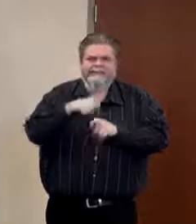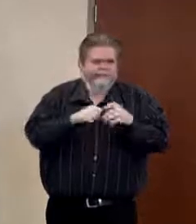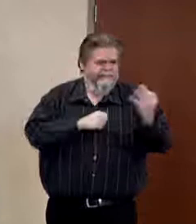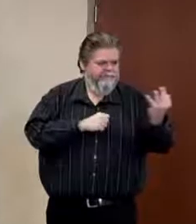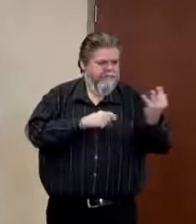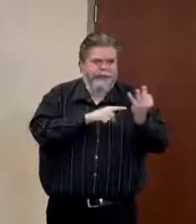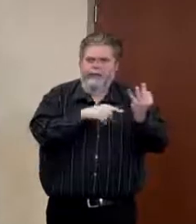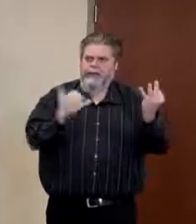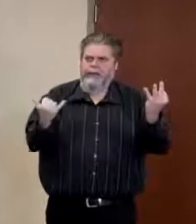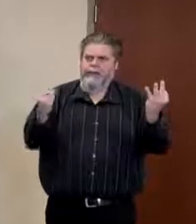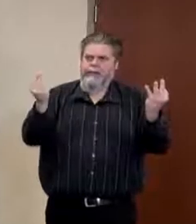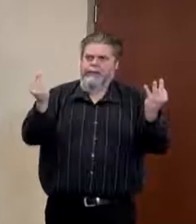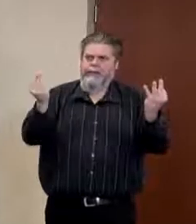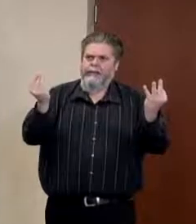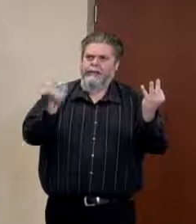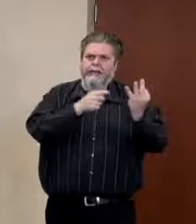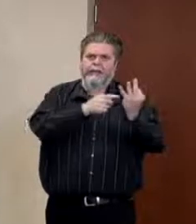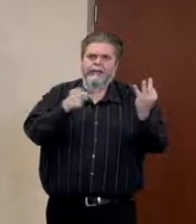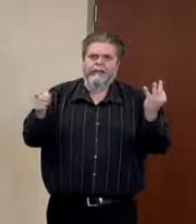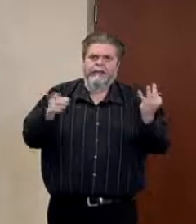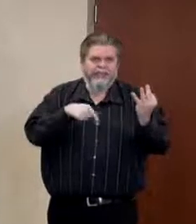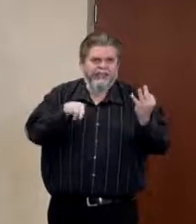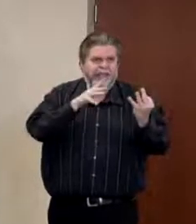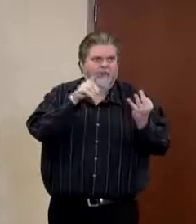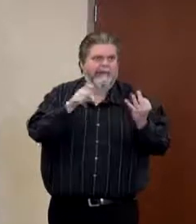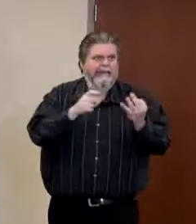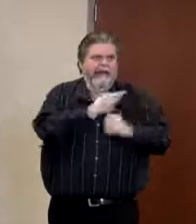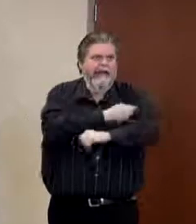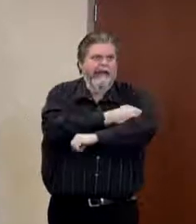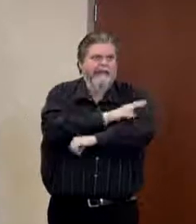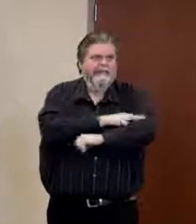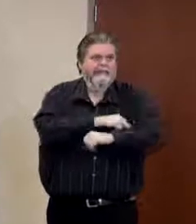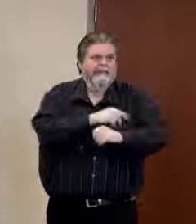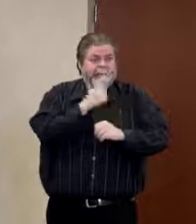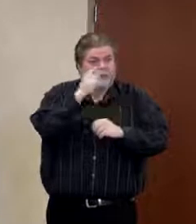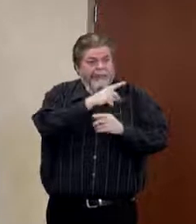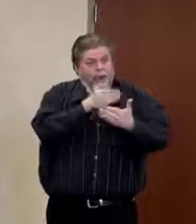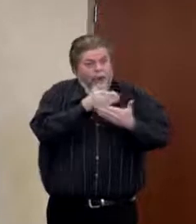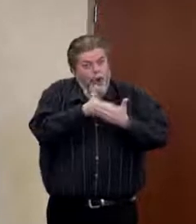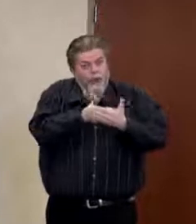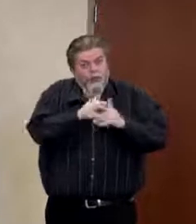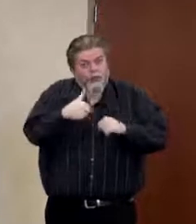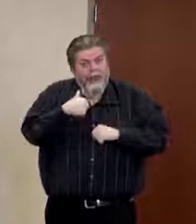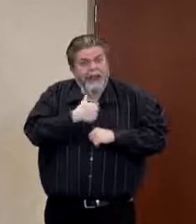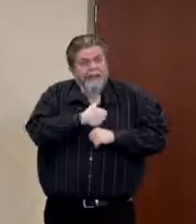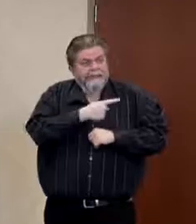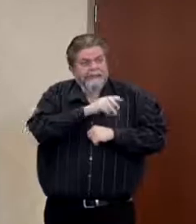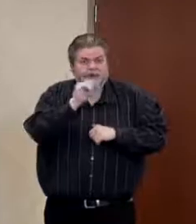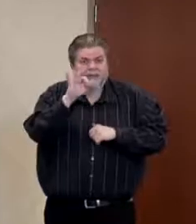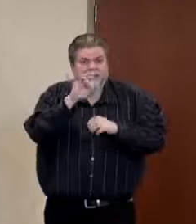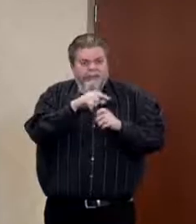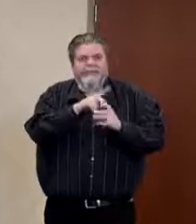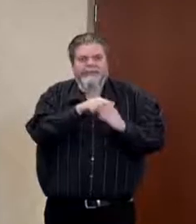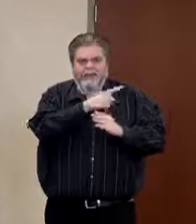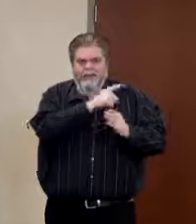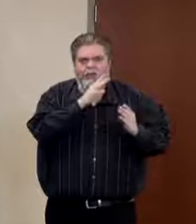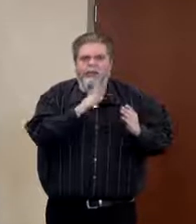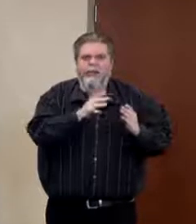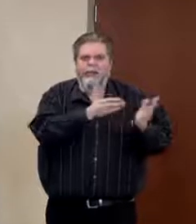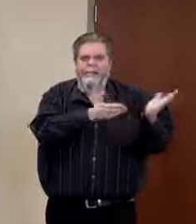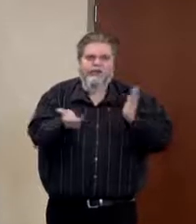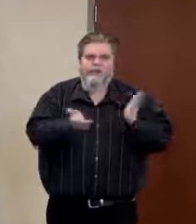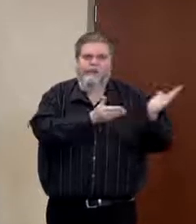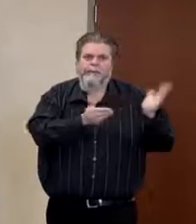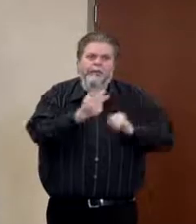today. A lot of those patients, if they're going to need hospitalization, will probably end up in Sioux Falls, South Dakota. So those are things that we take